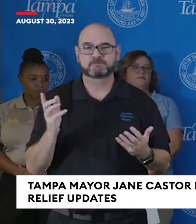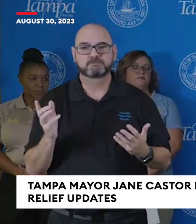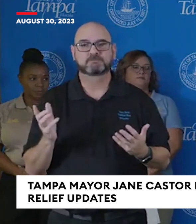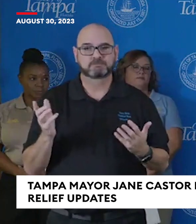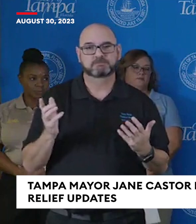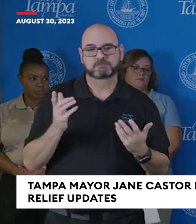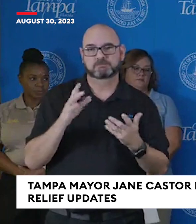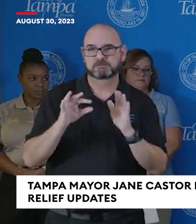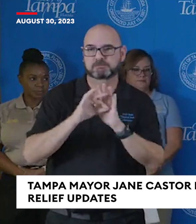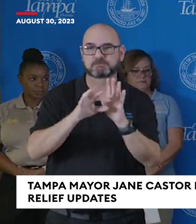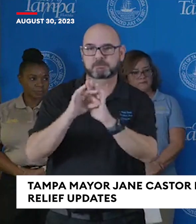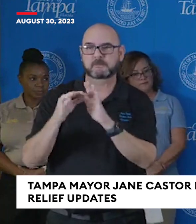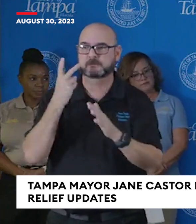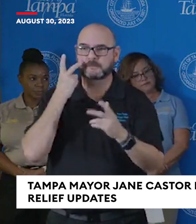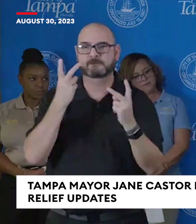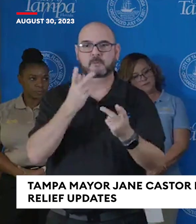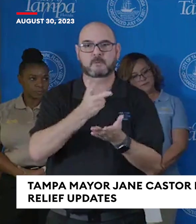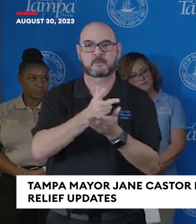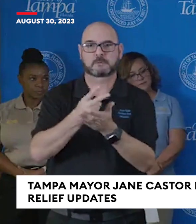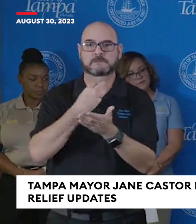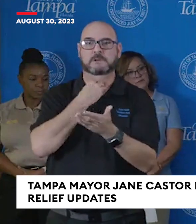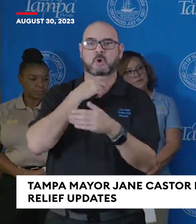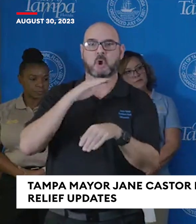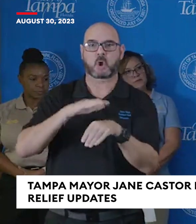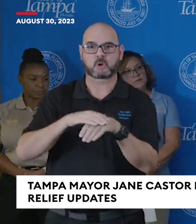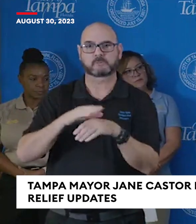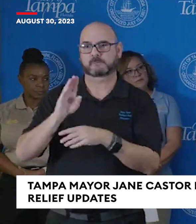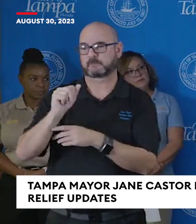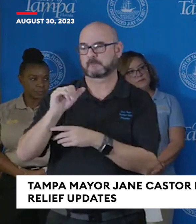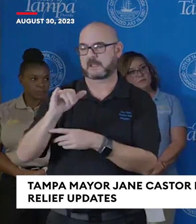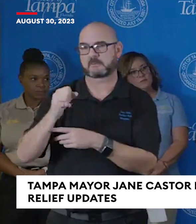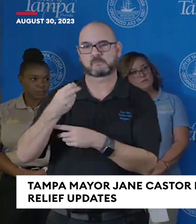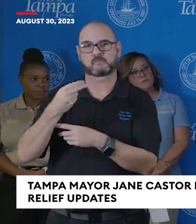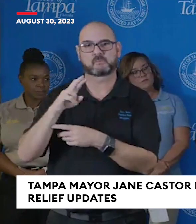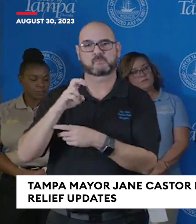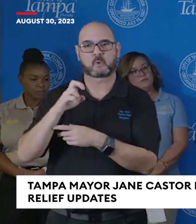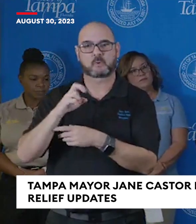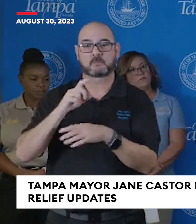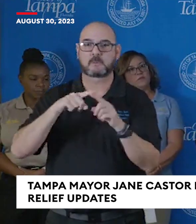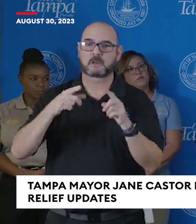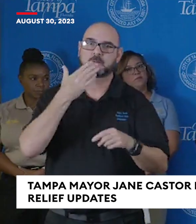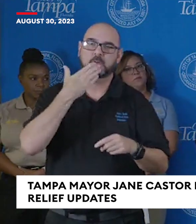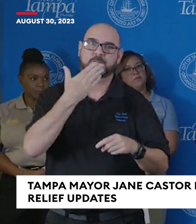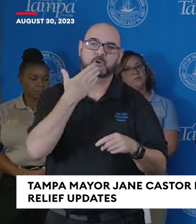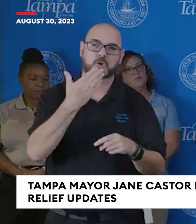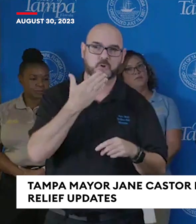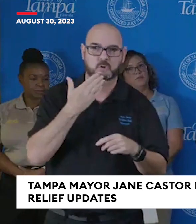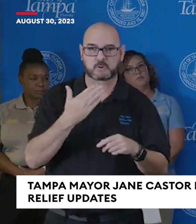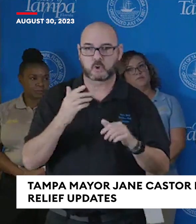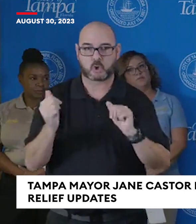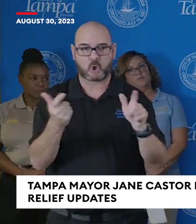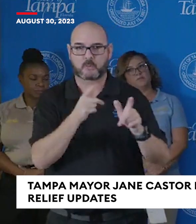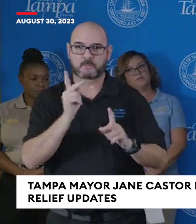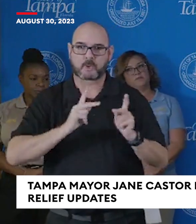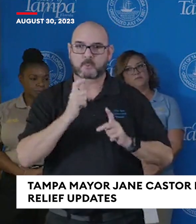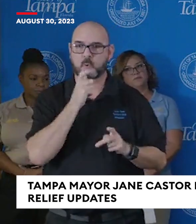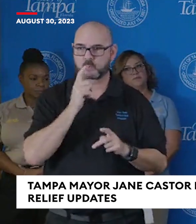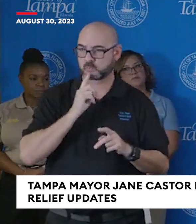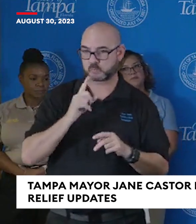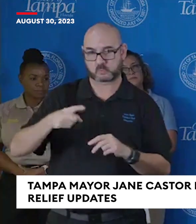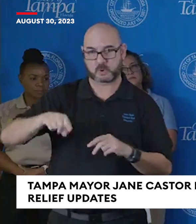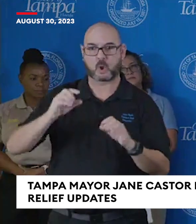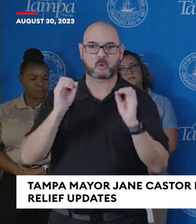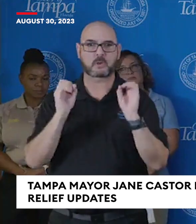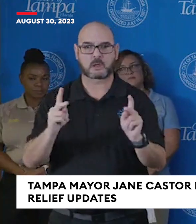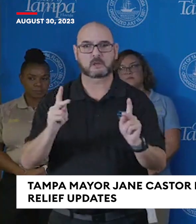waters along Bay Shore. Thankfully, everyone was okay. But please do not drive in flooded